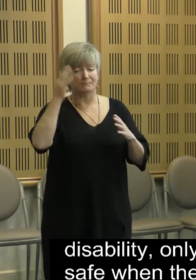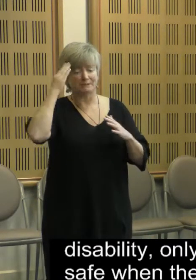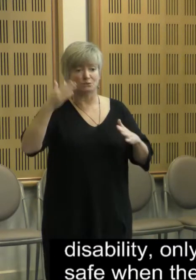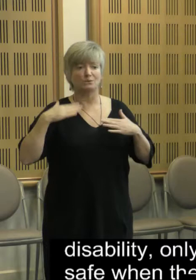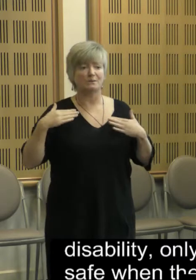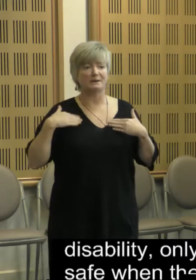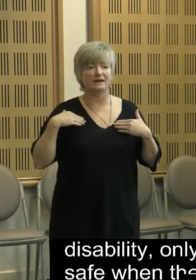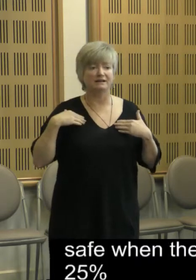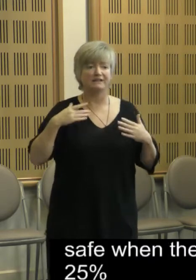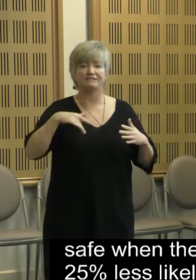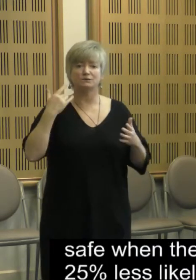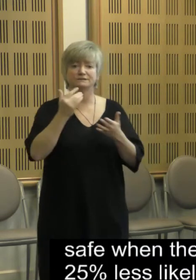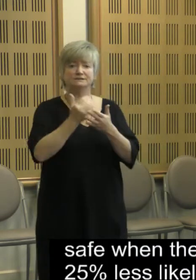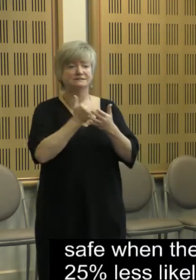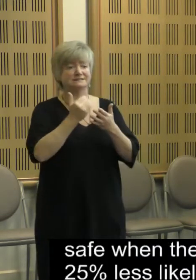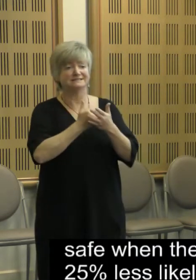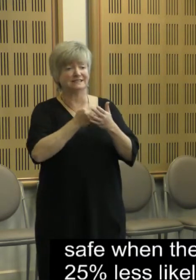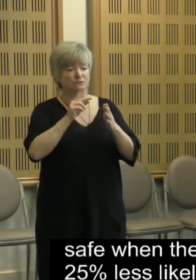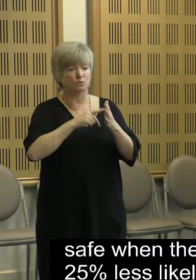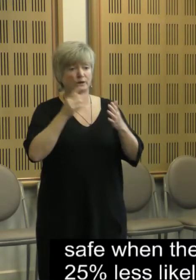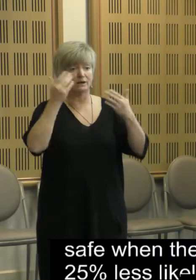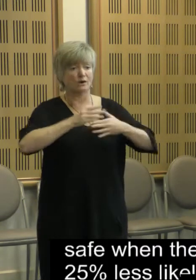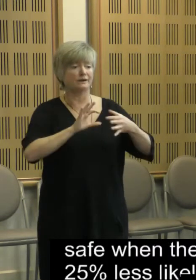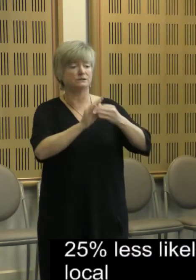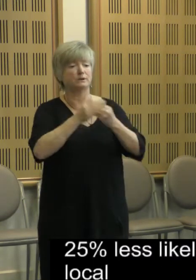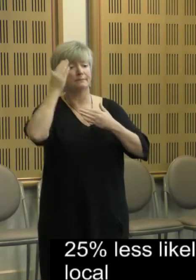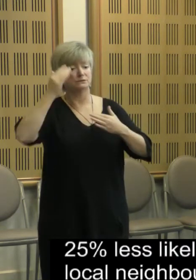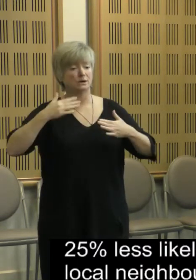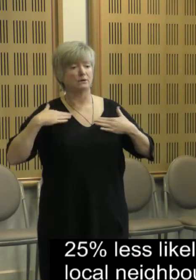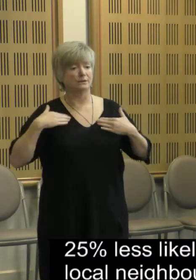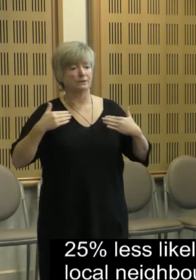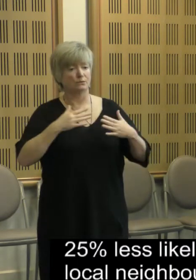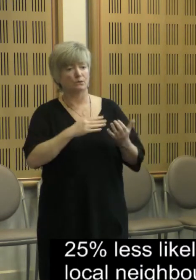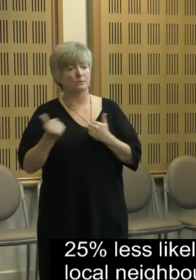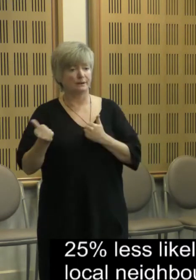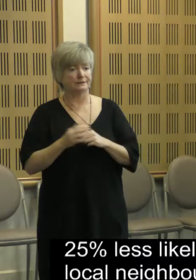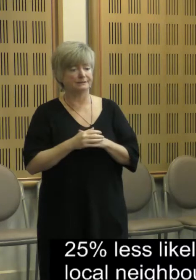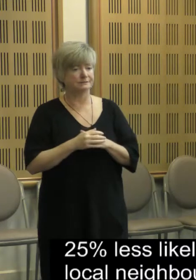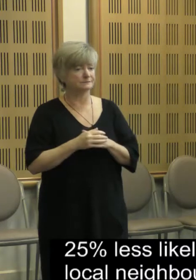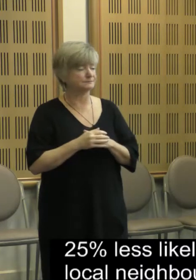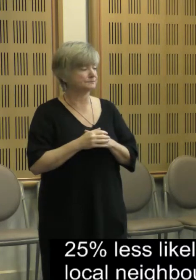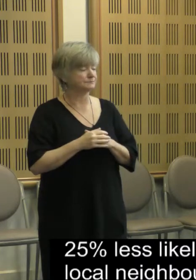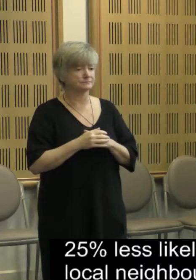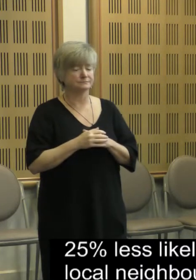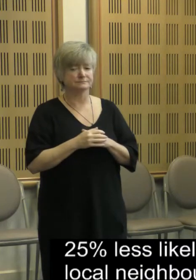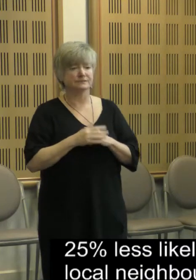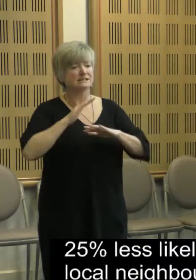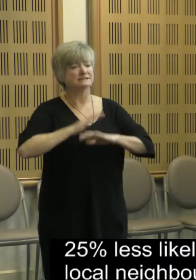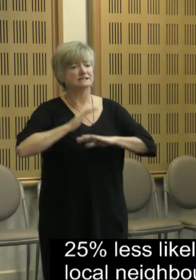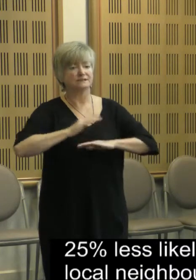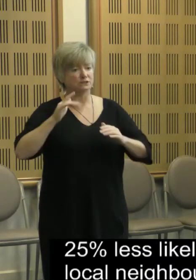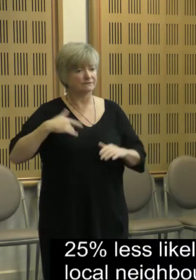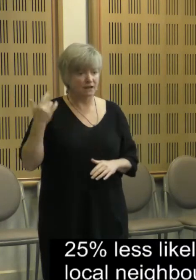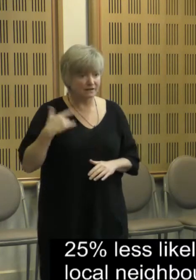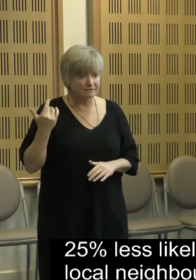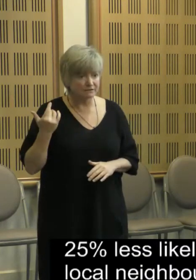to feel safe walking at night. Scored lower in satisfaction of life as a whole, and that's a series of questions that we ask